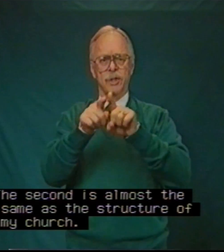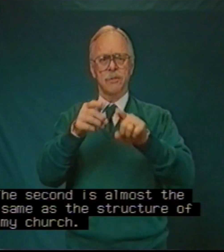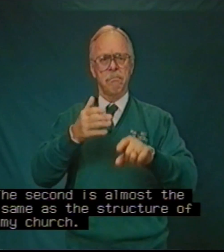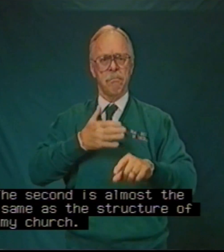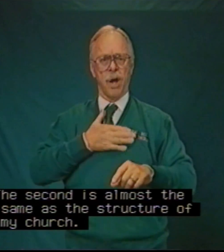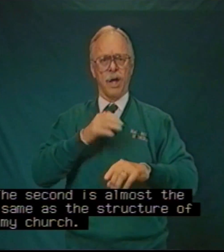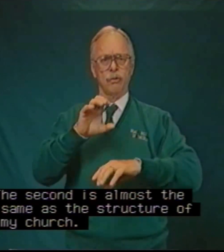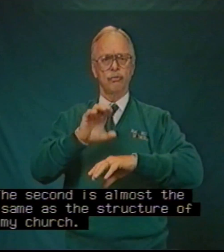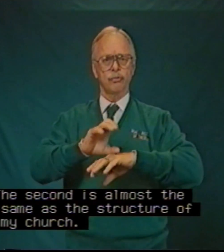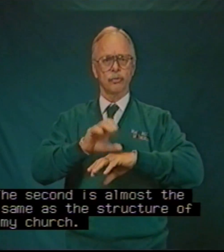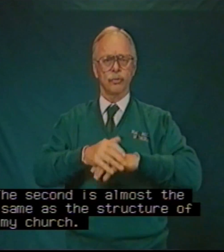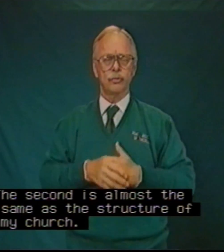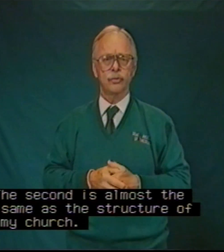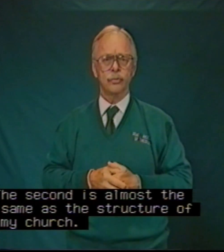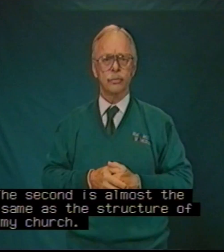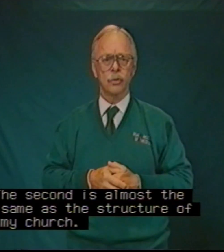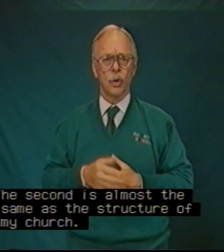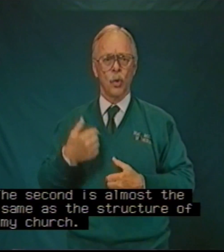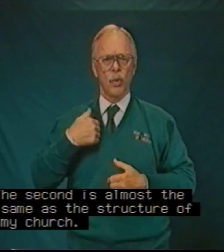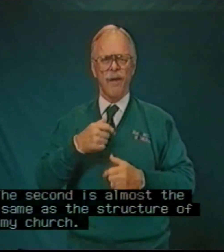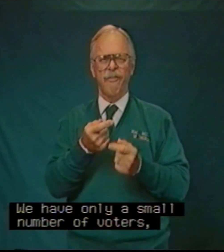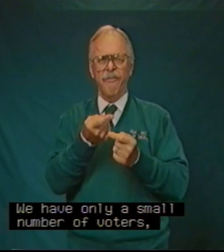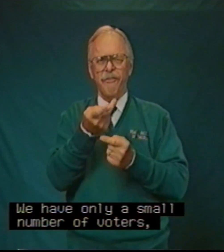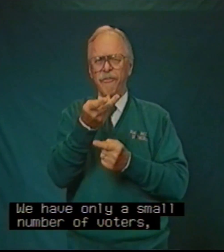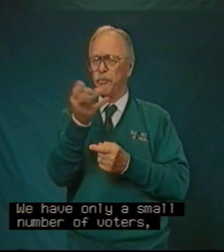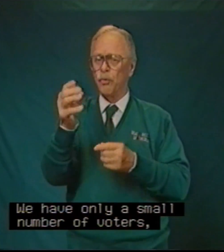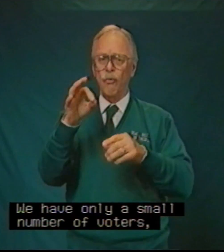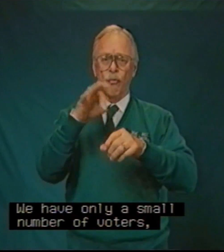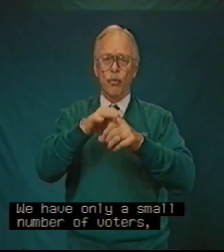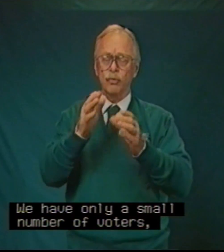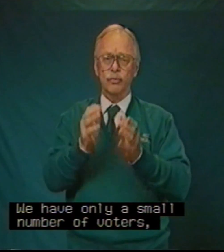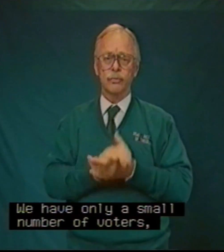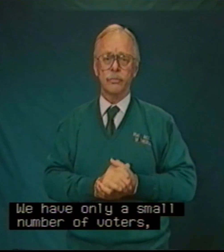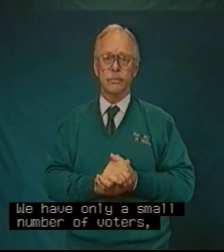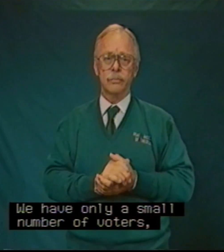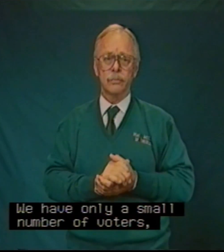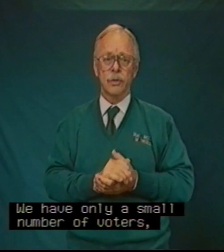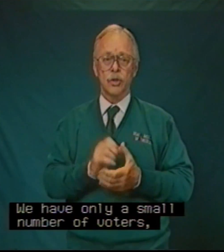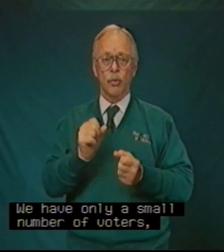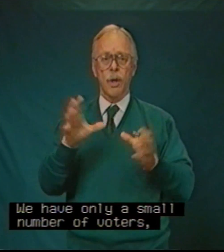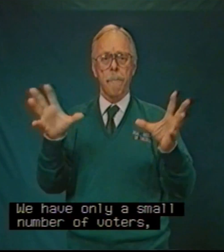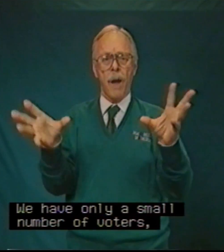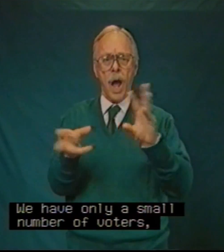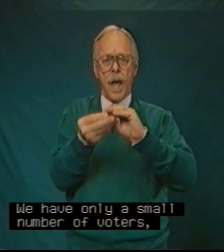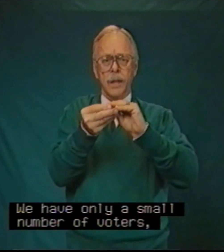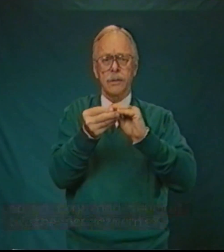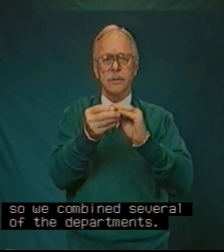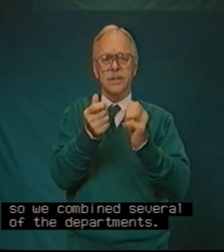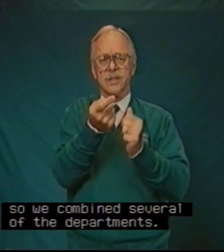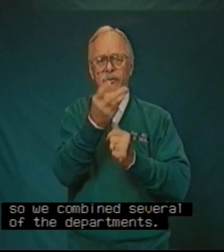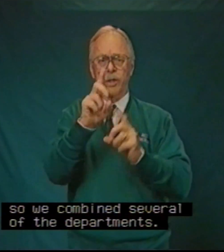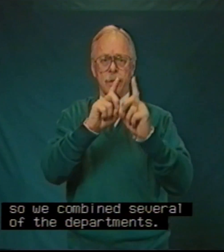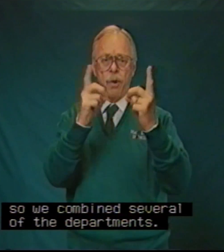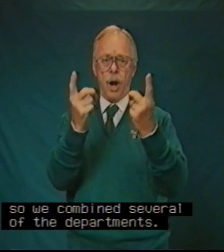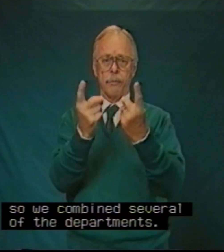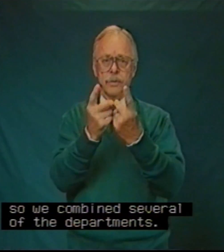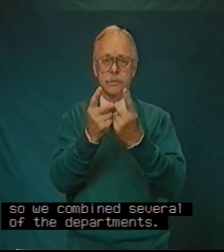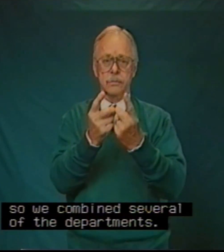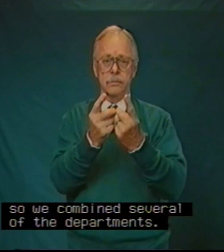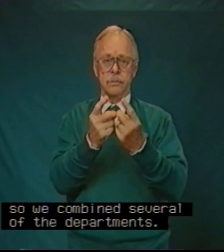The second is almost the same as the structure of my church. We only have a small number of voters, so we combine